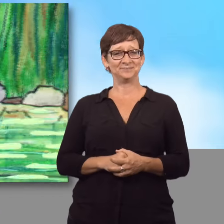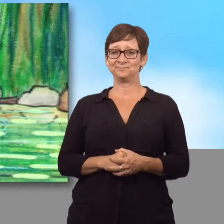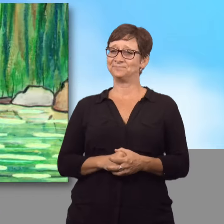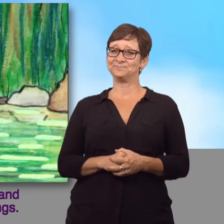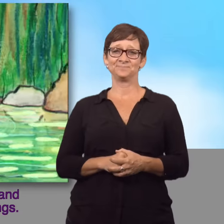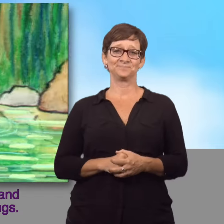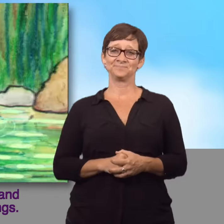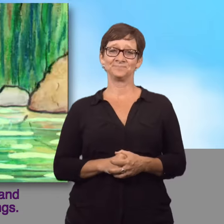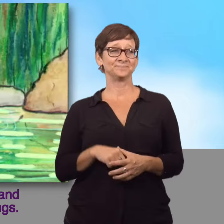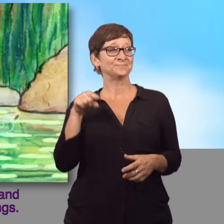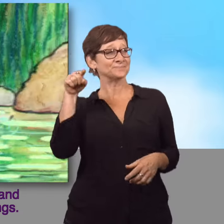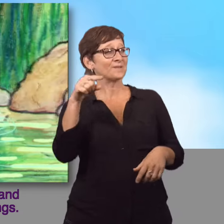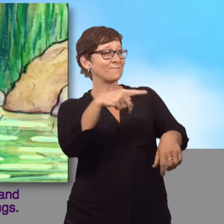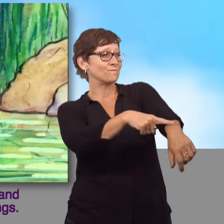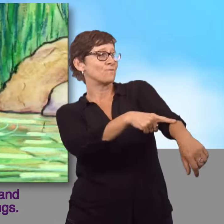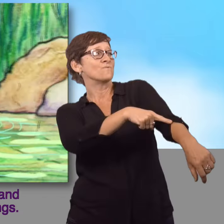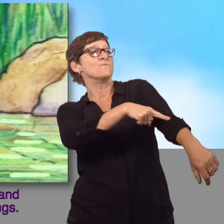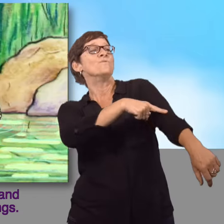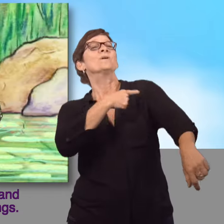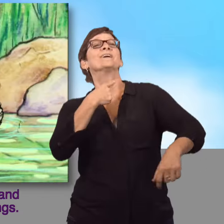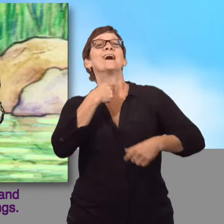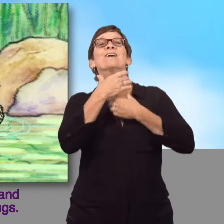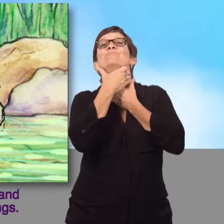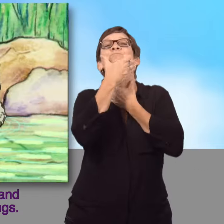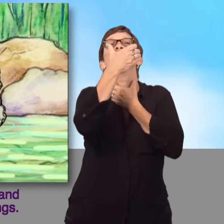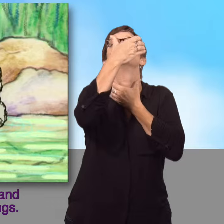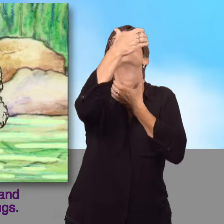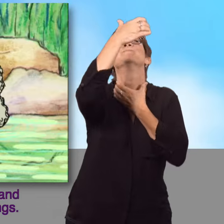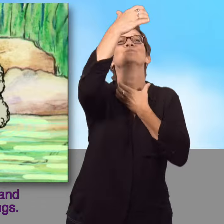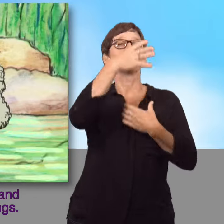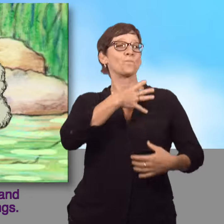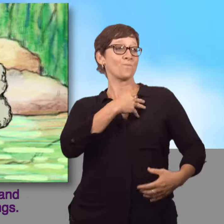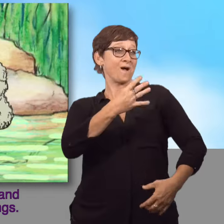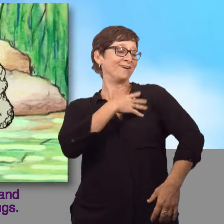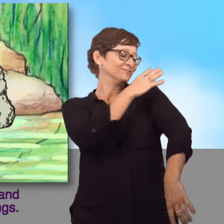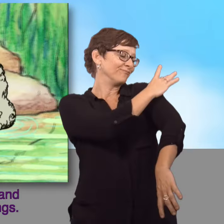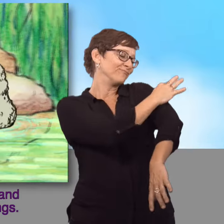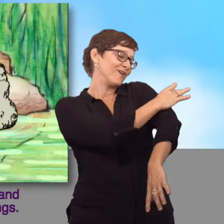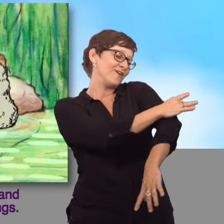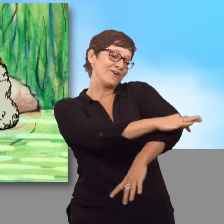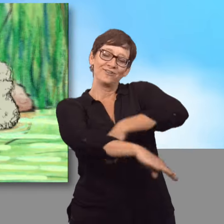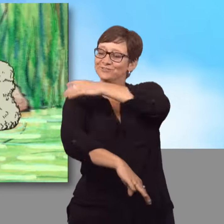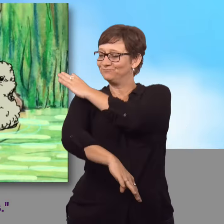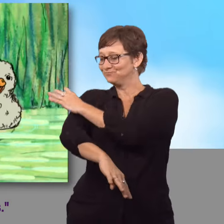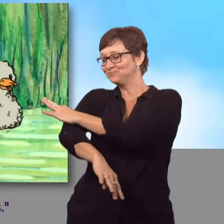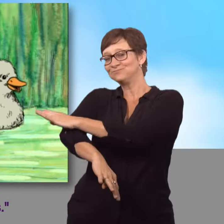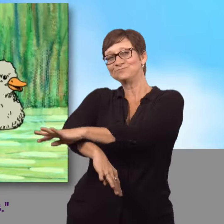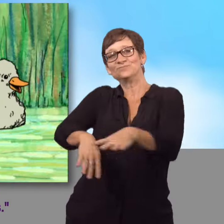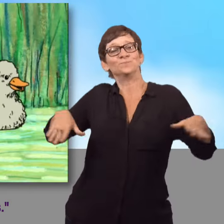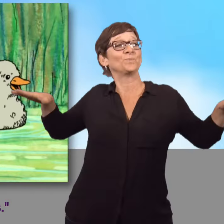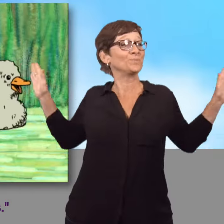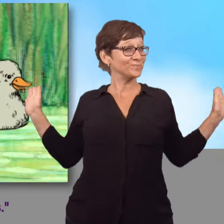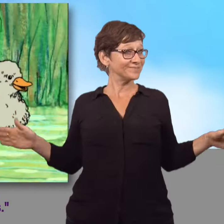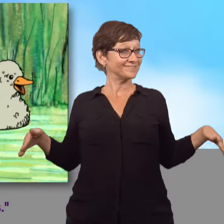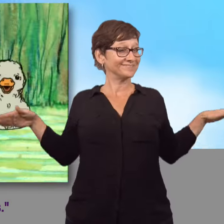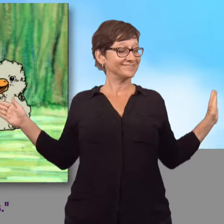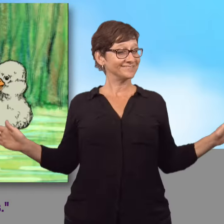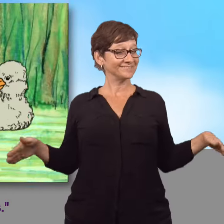She has a long neck and white feathers and wings. I don't think a llama has all of